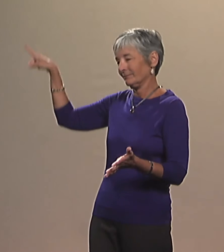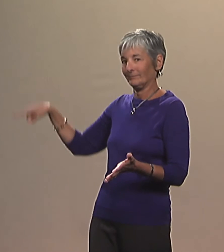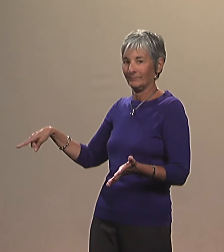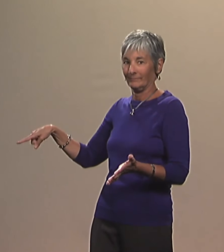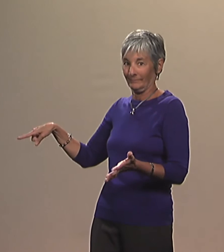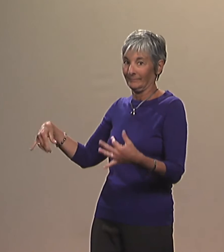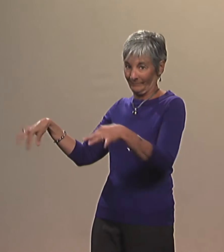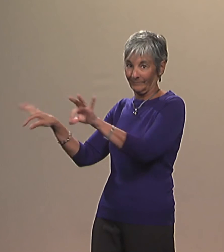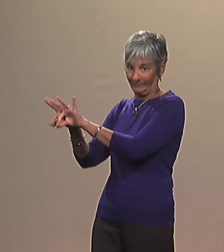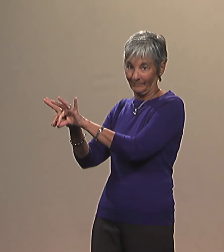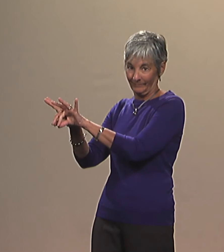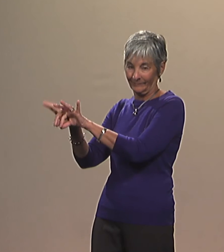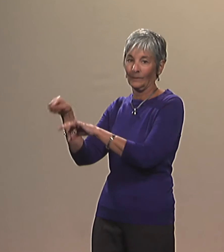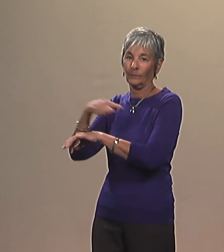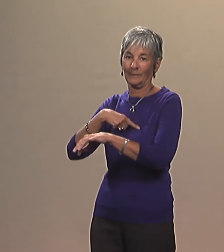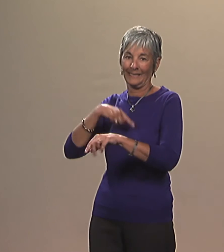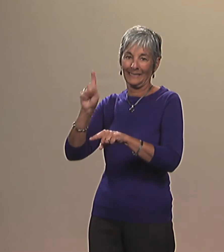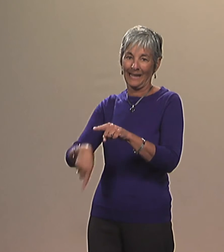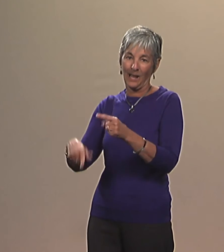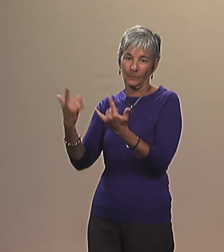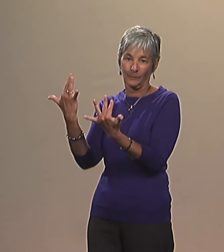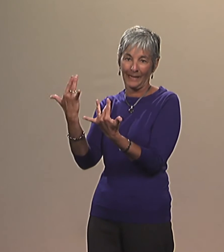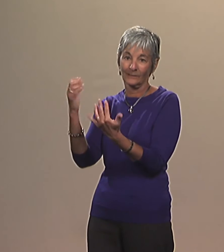Clearly, this information is important. We can't